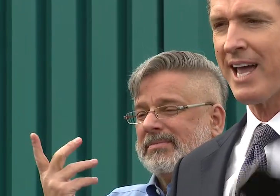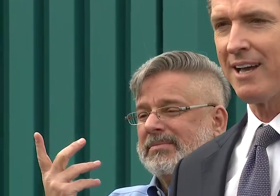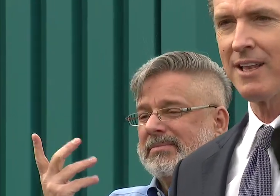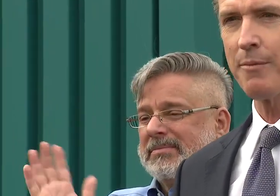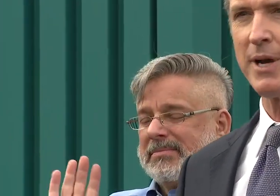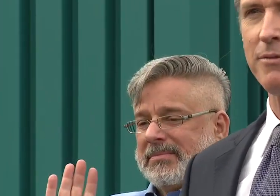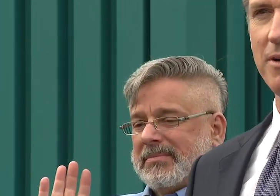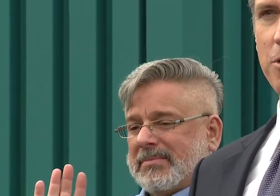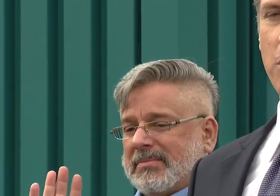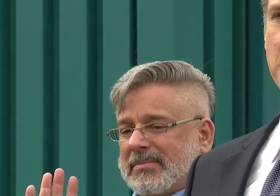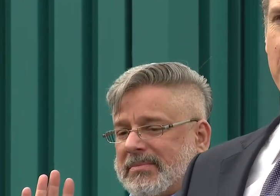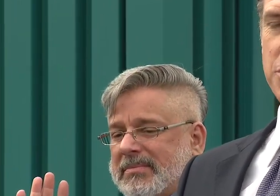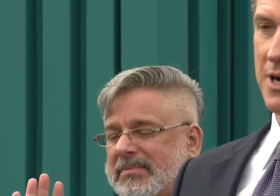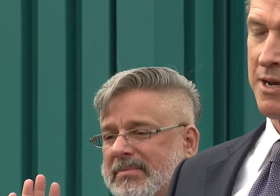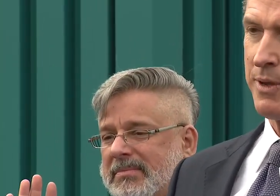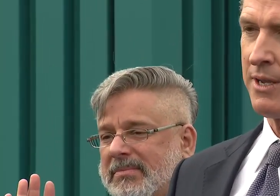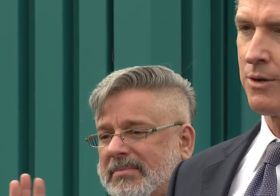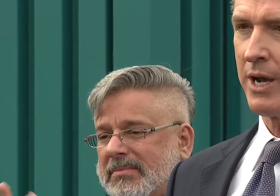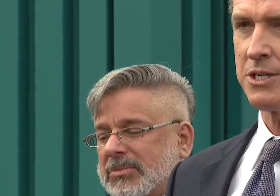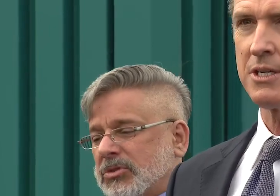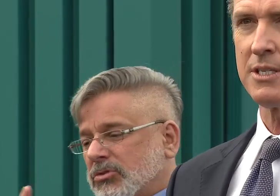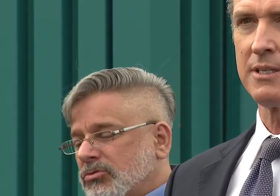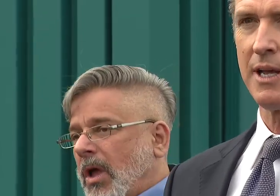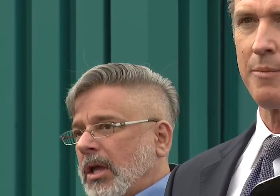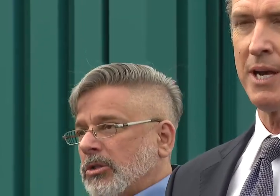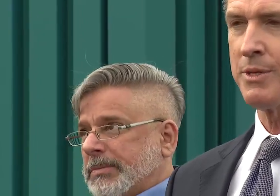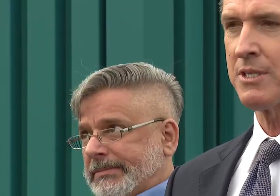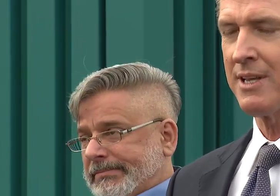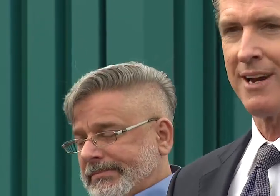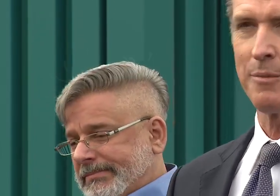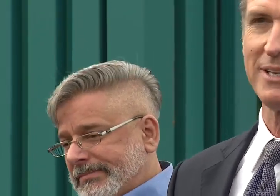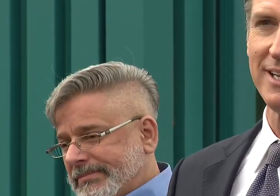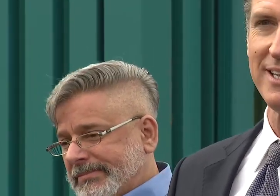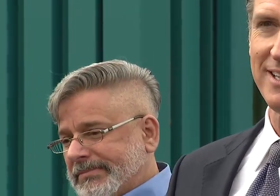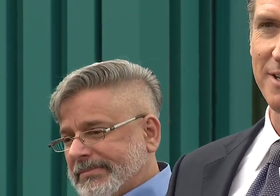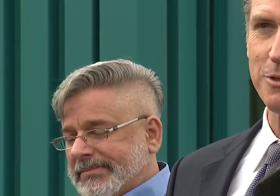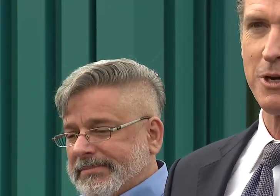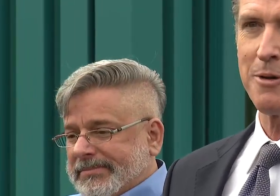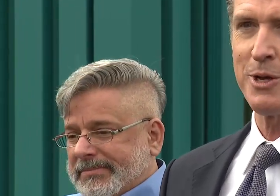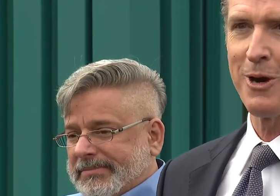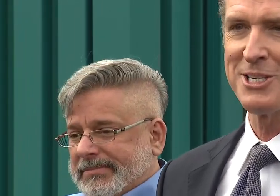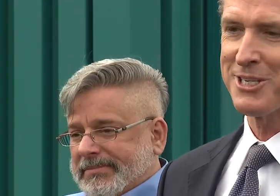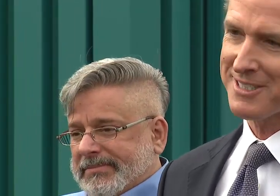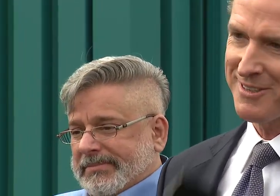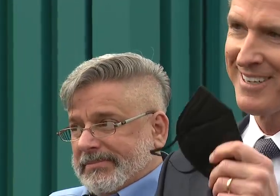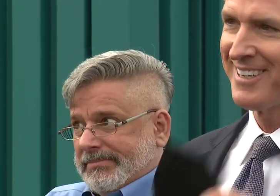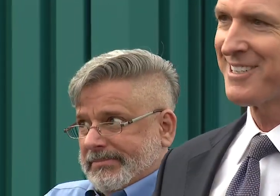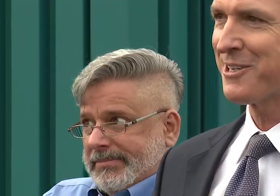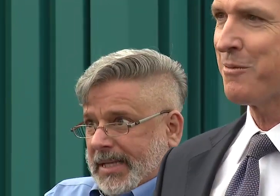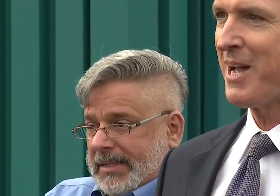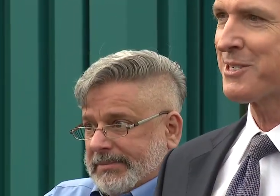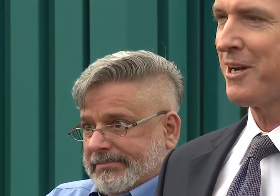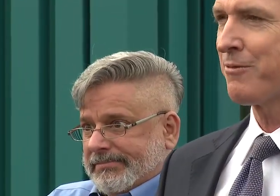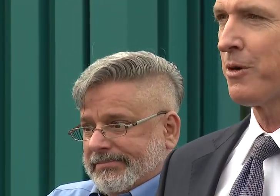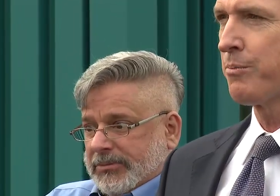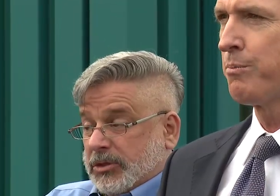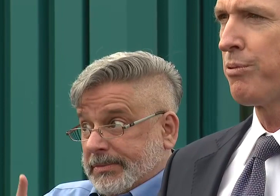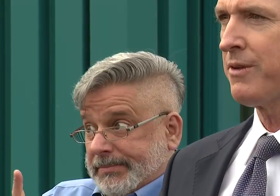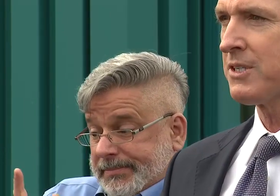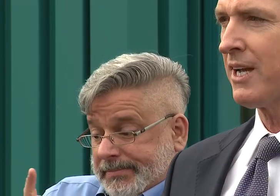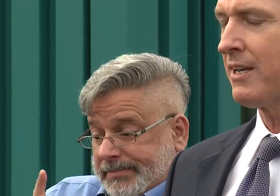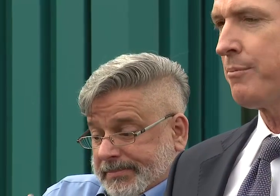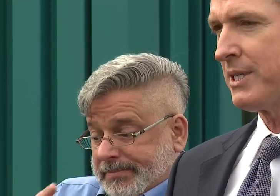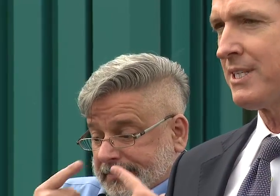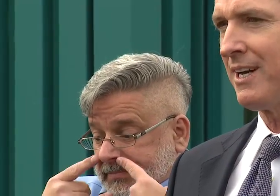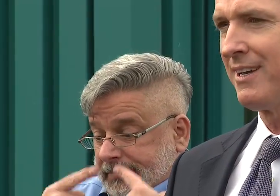it might send? I mean, of course. I was trying to be gracious, and I made a mistake. You know, I mean, I was trying to be gracious and took the mask off for a